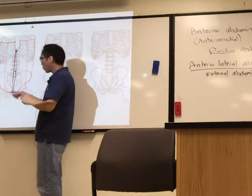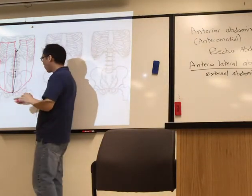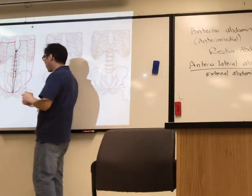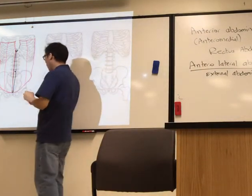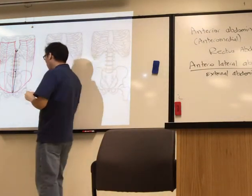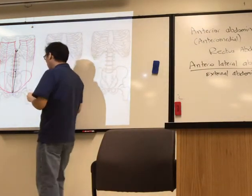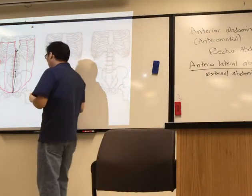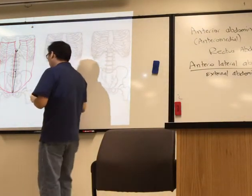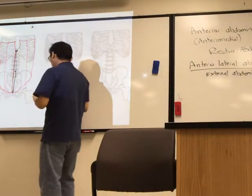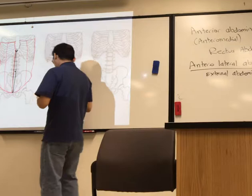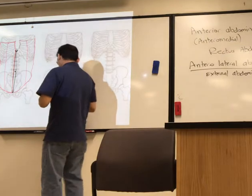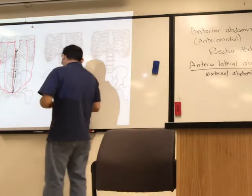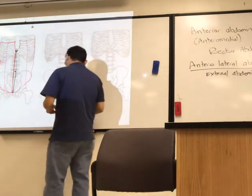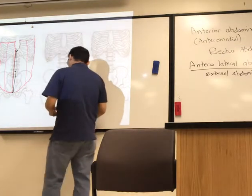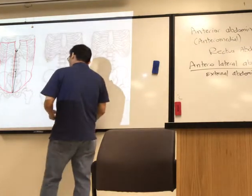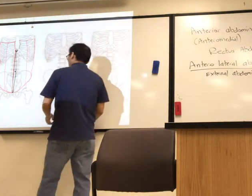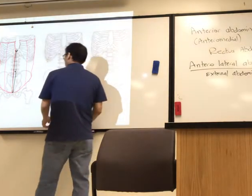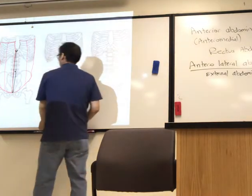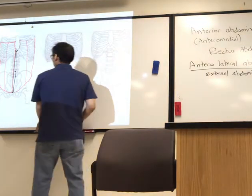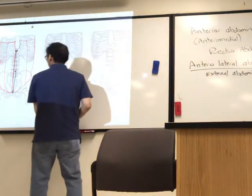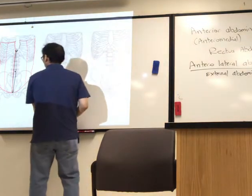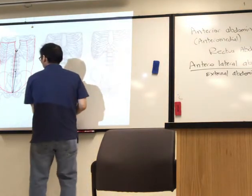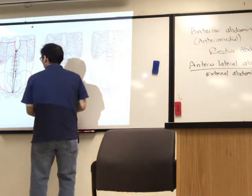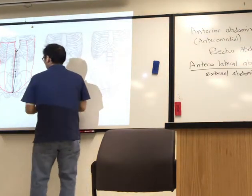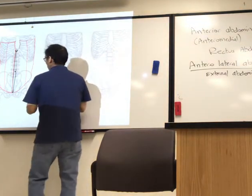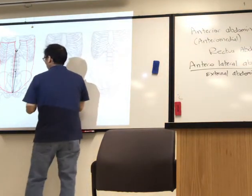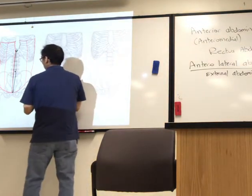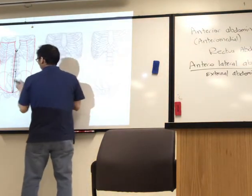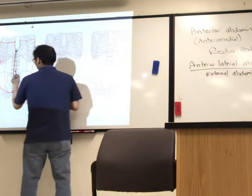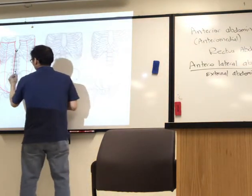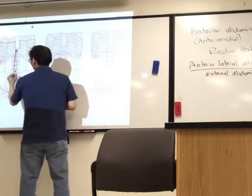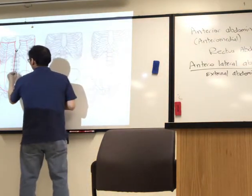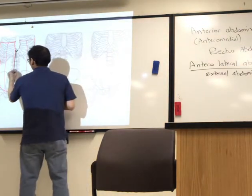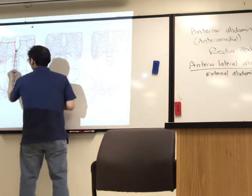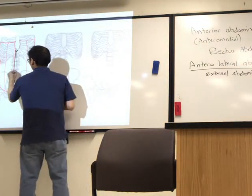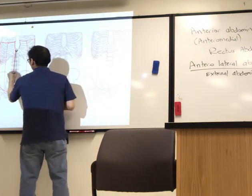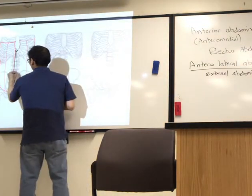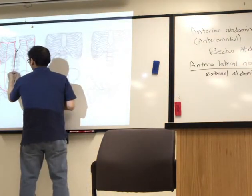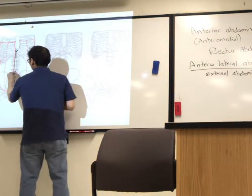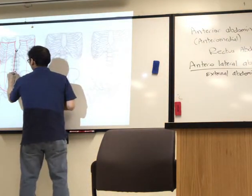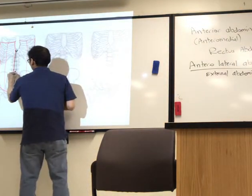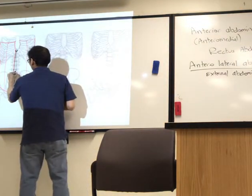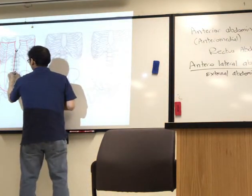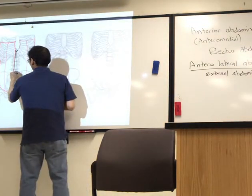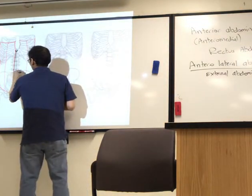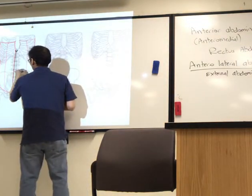tissue. Remember what we called it? Pretty much from here to here.